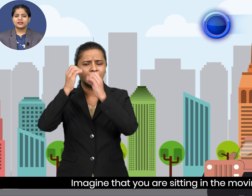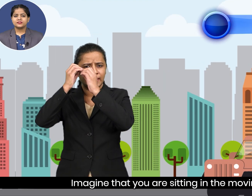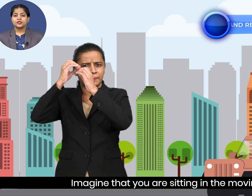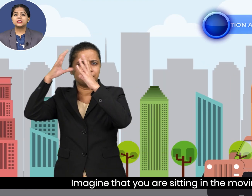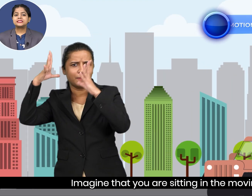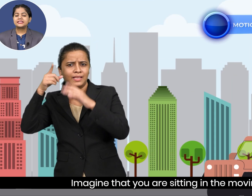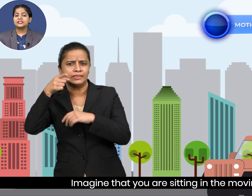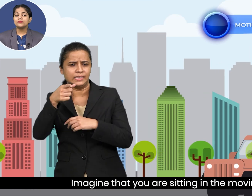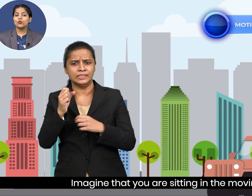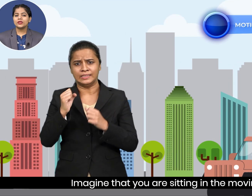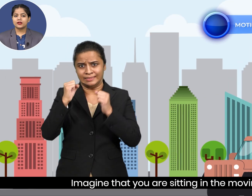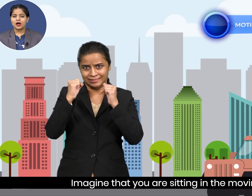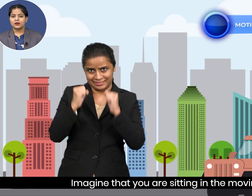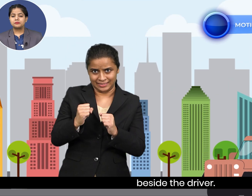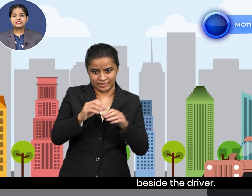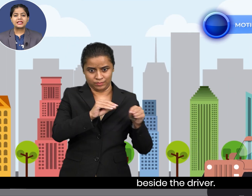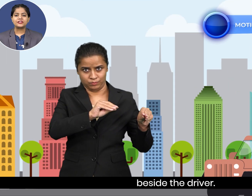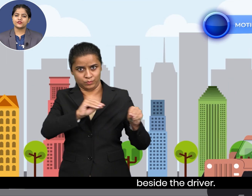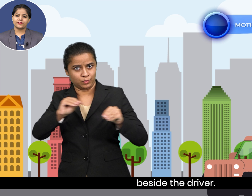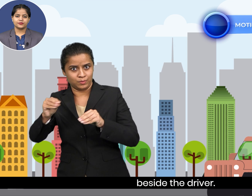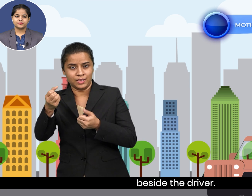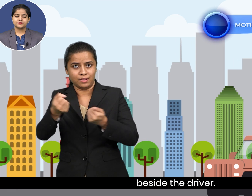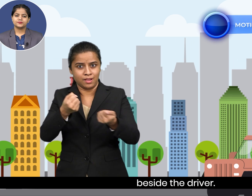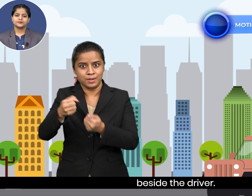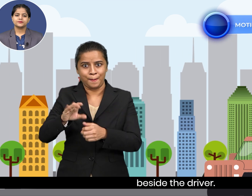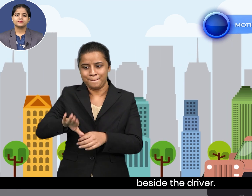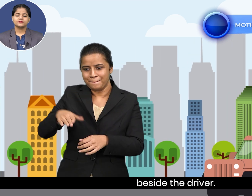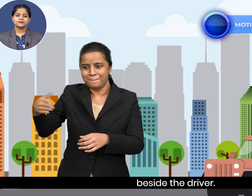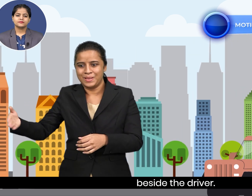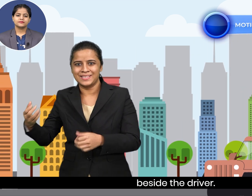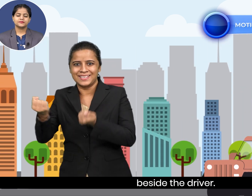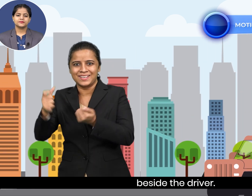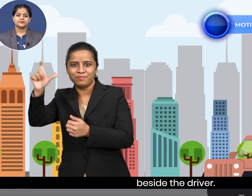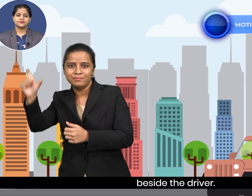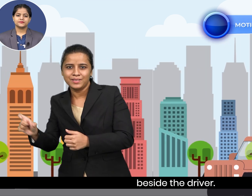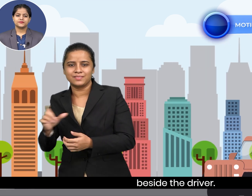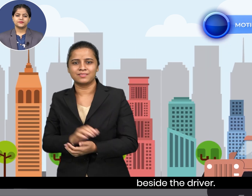Imagine that you are sitting in the moving car beside the driver.